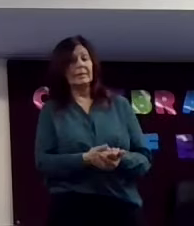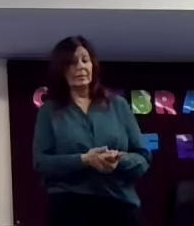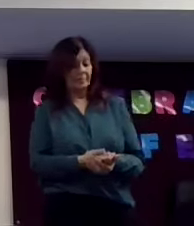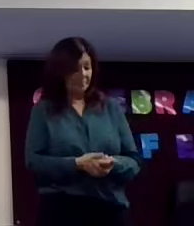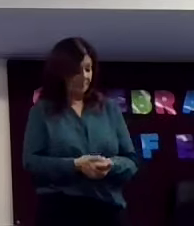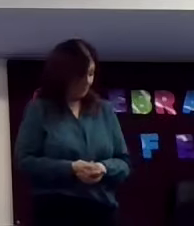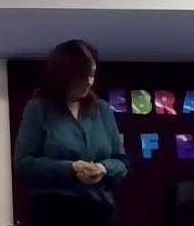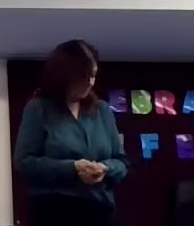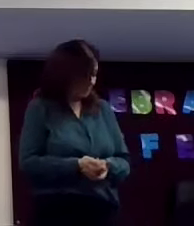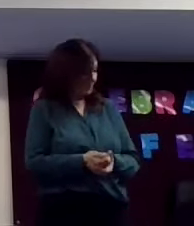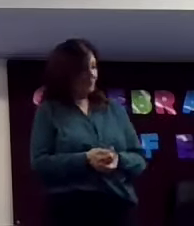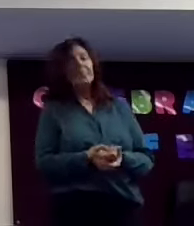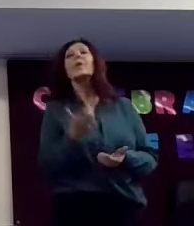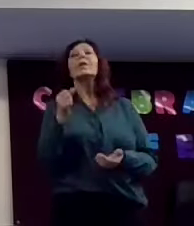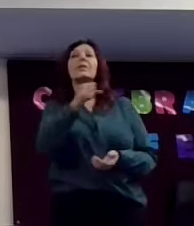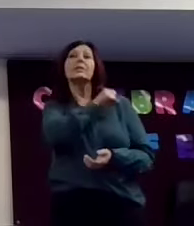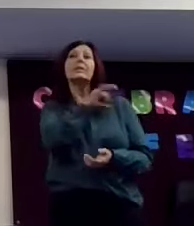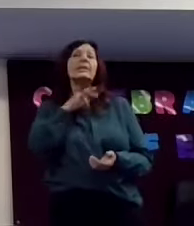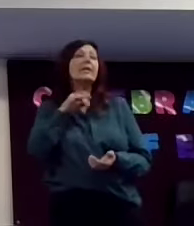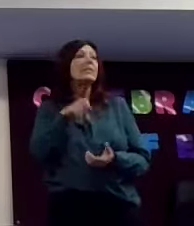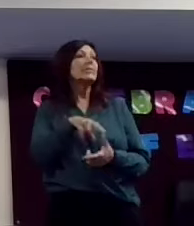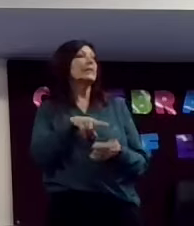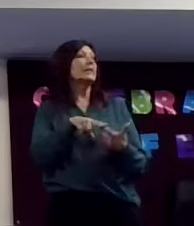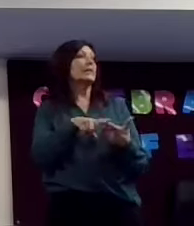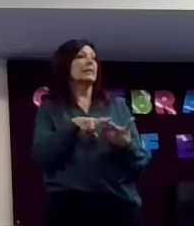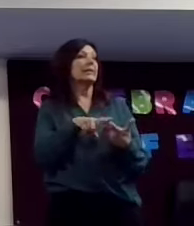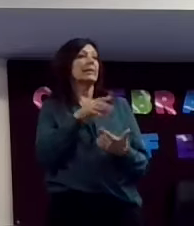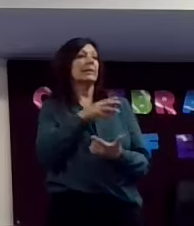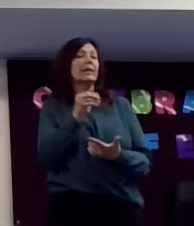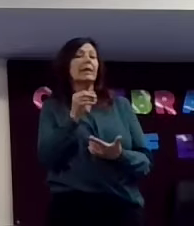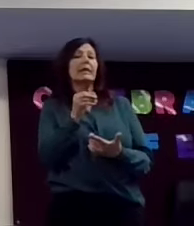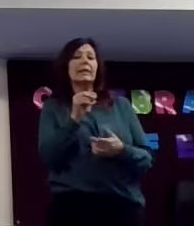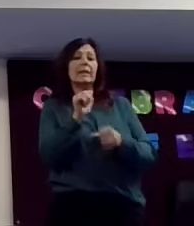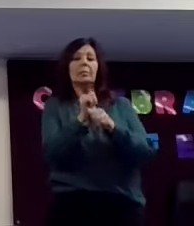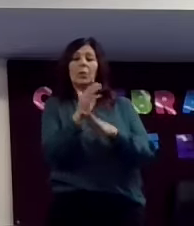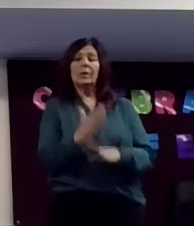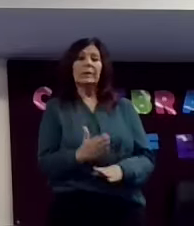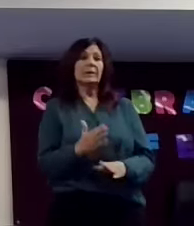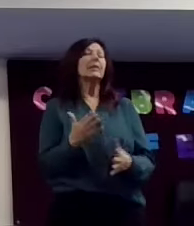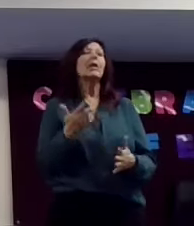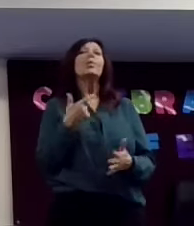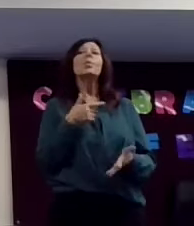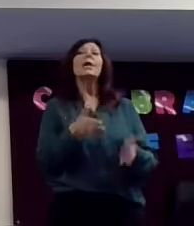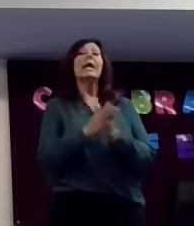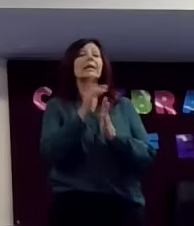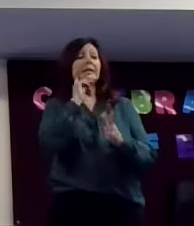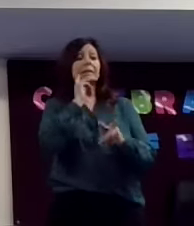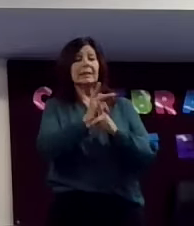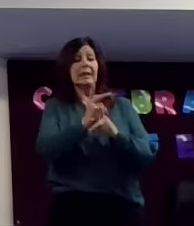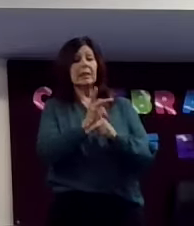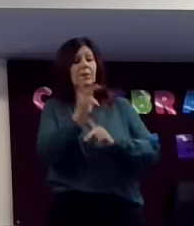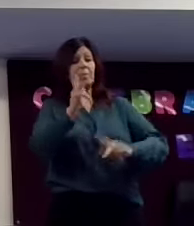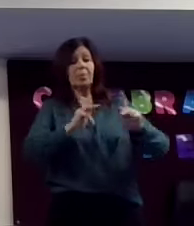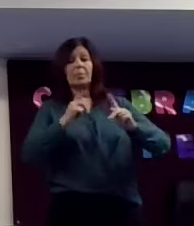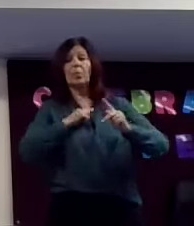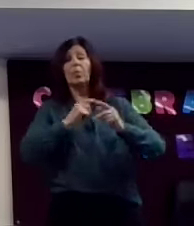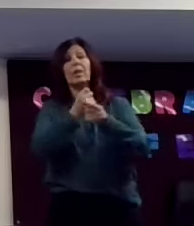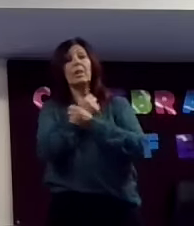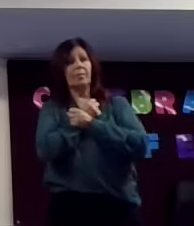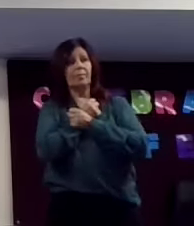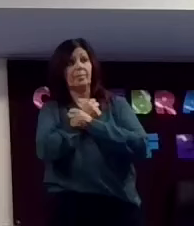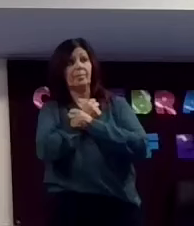of staffing needs and the employees that we're asking to take care of the people we